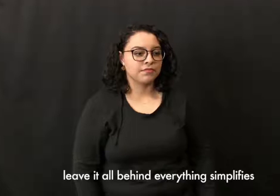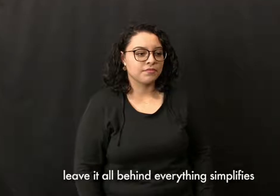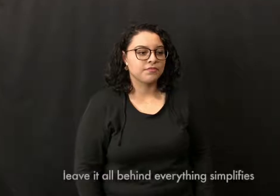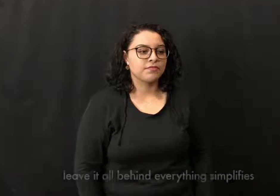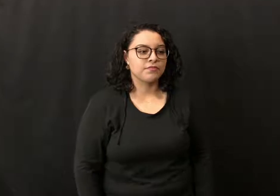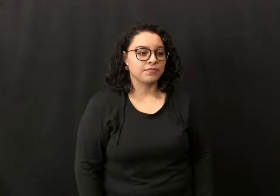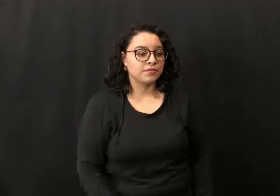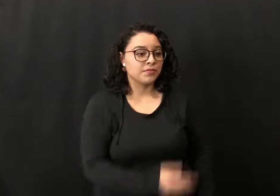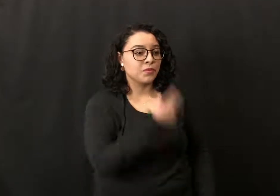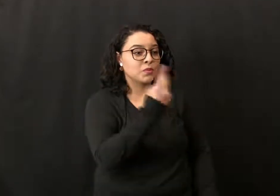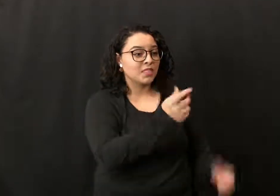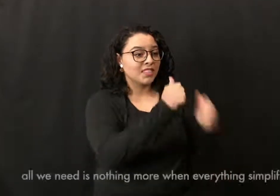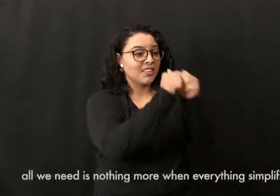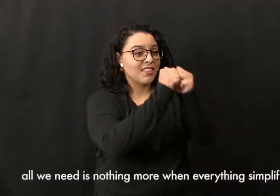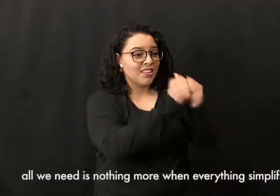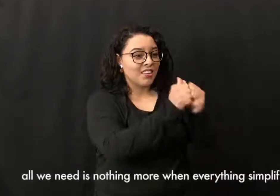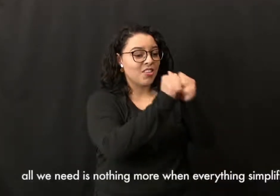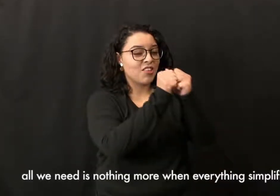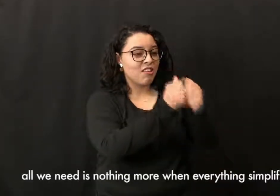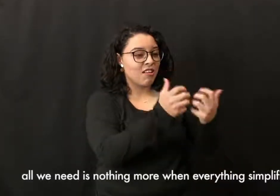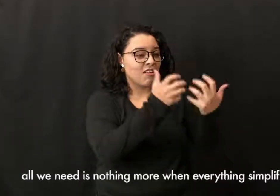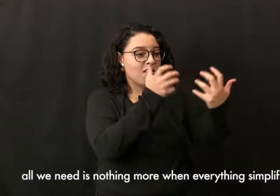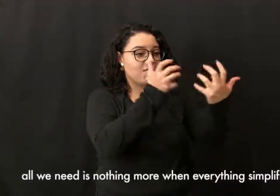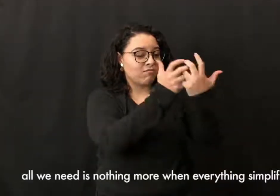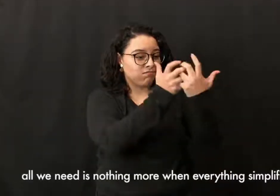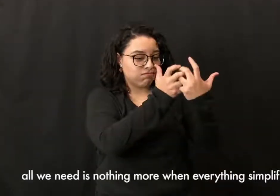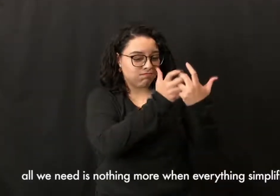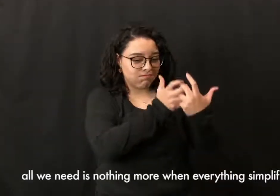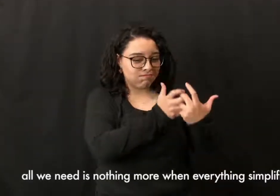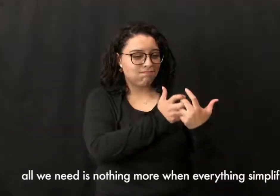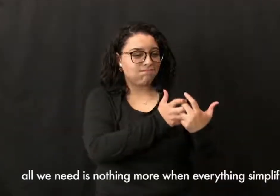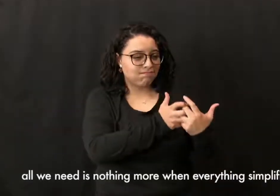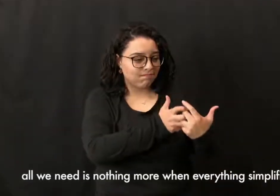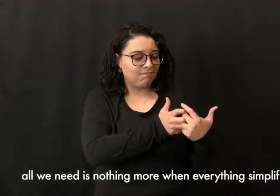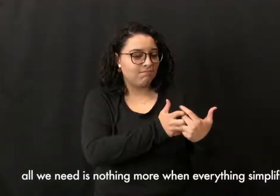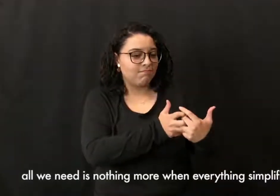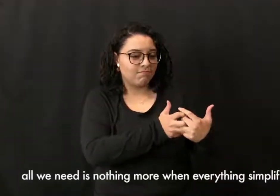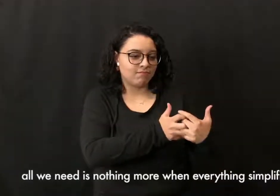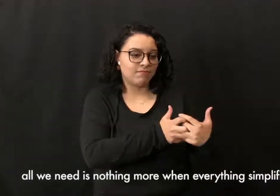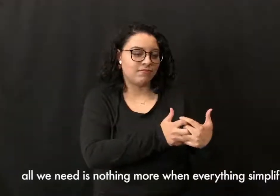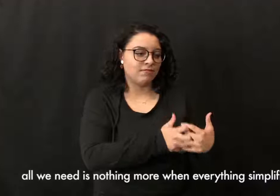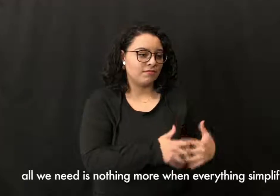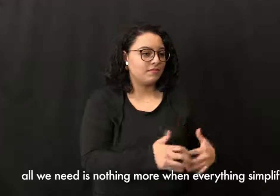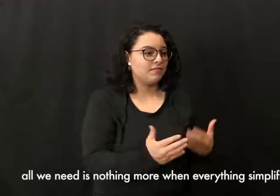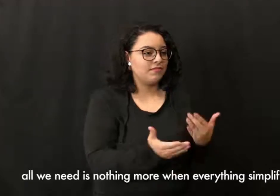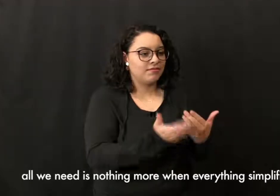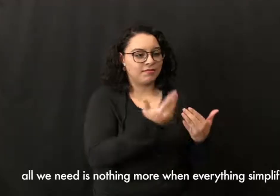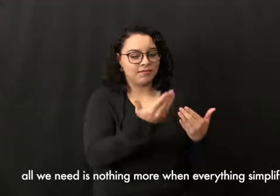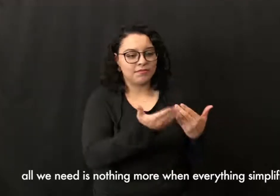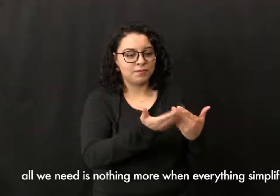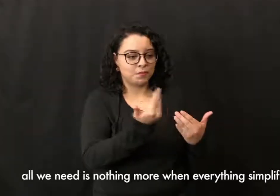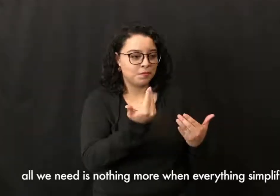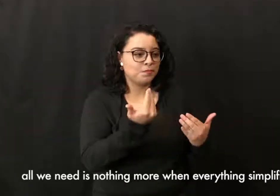All we need is nothing more when everything